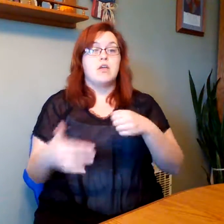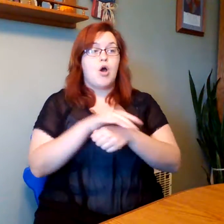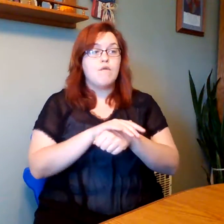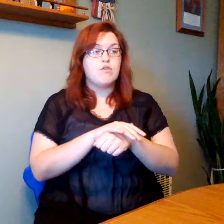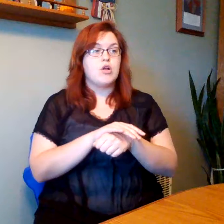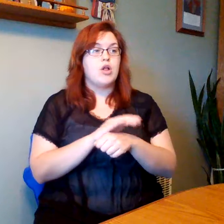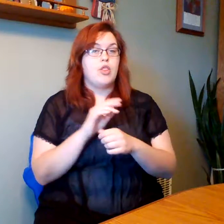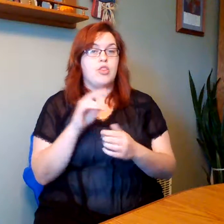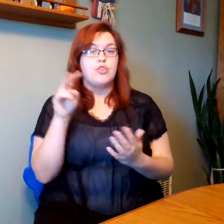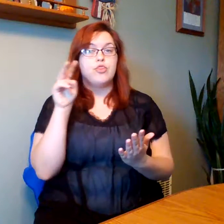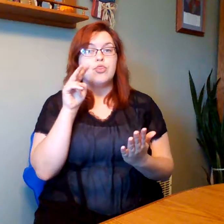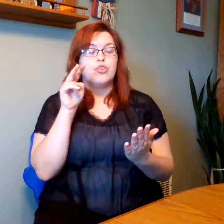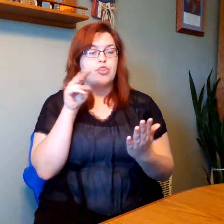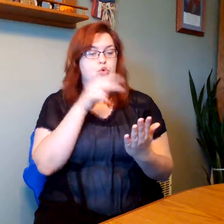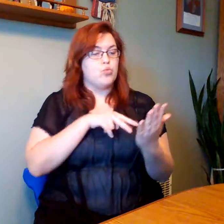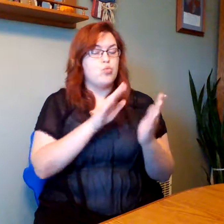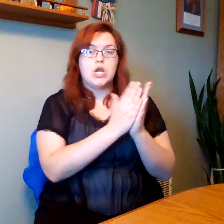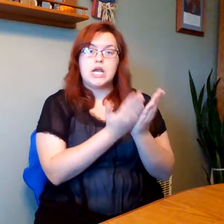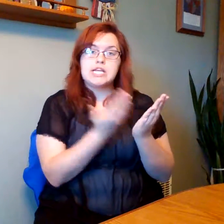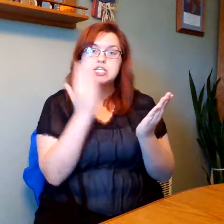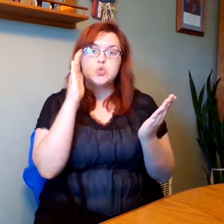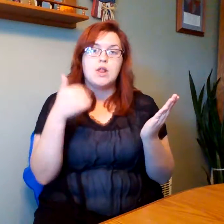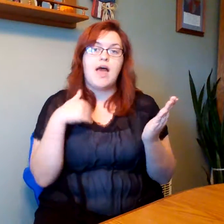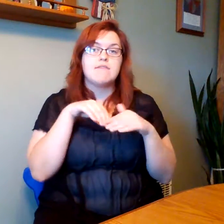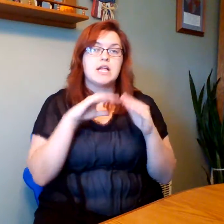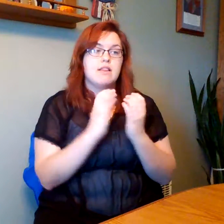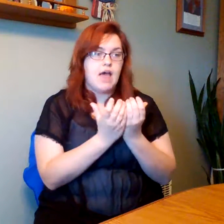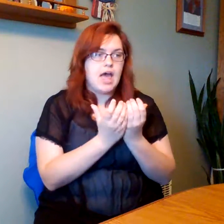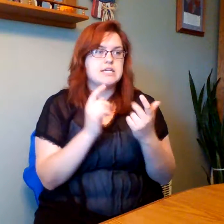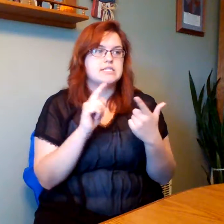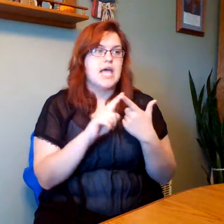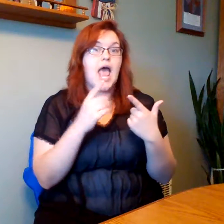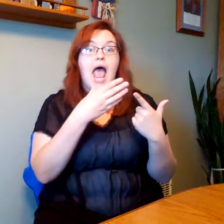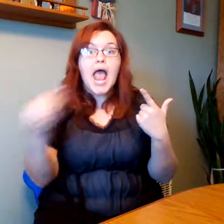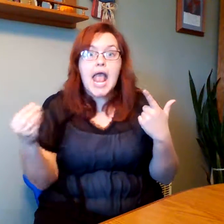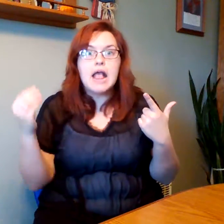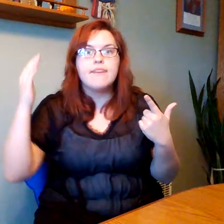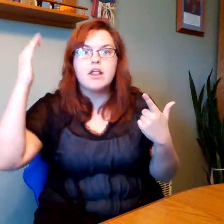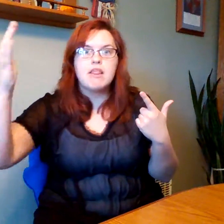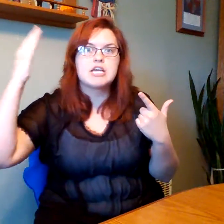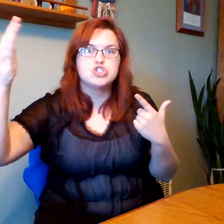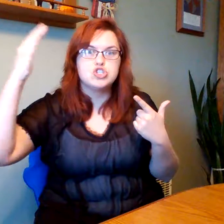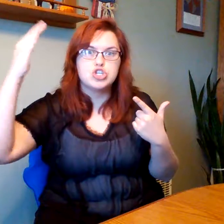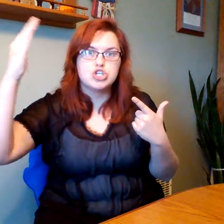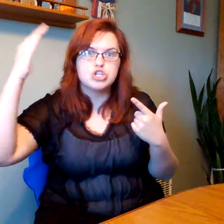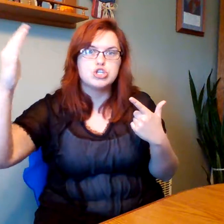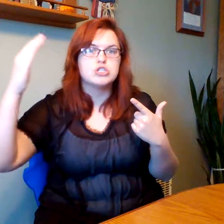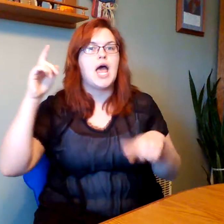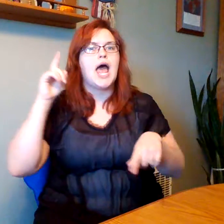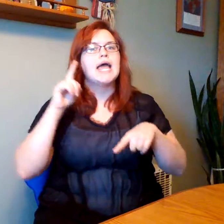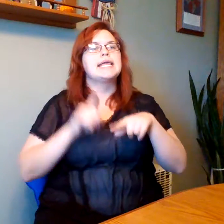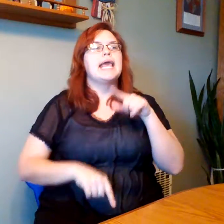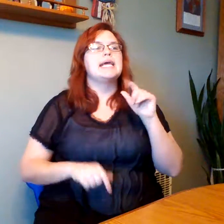and the lectures with roughly equal emphasis. I cannot, in the short time that's available to you, to me, basically 30